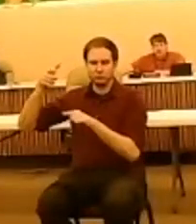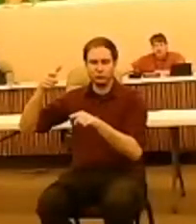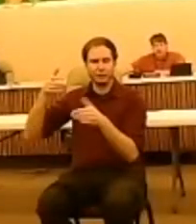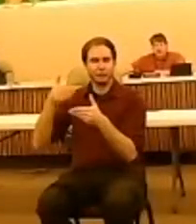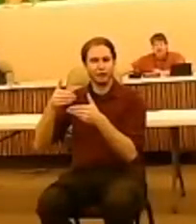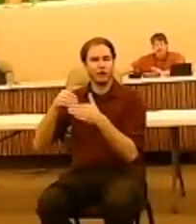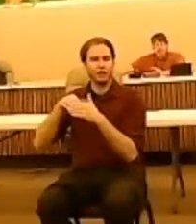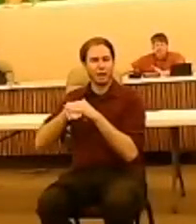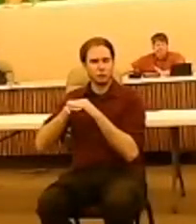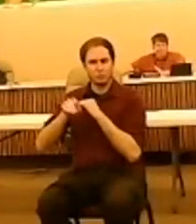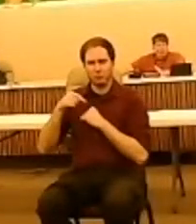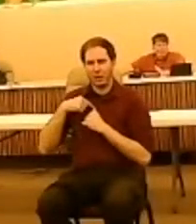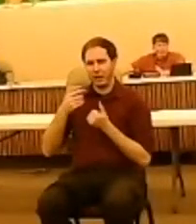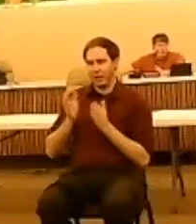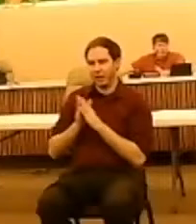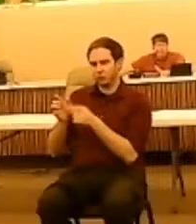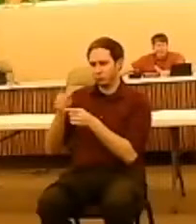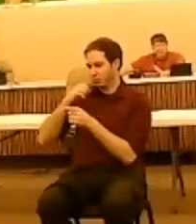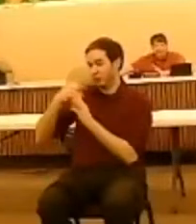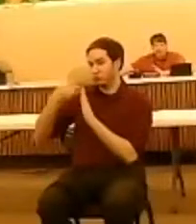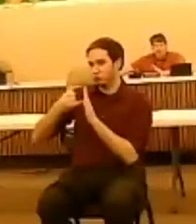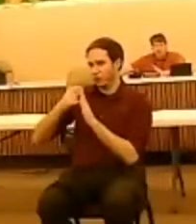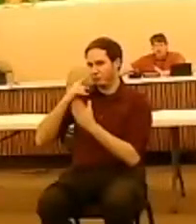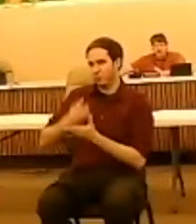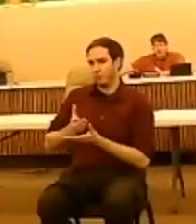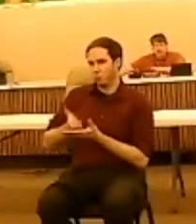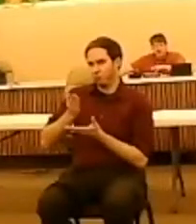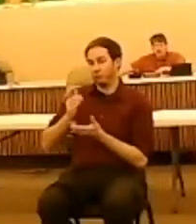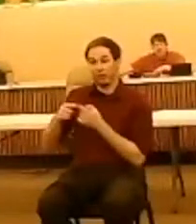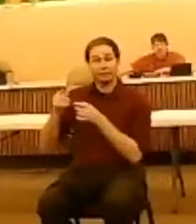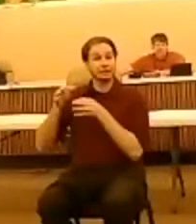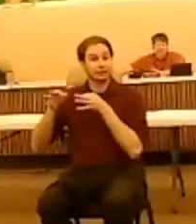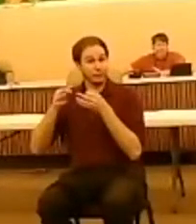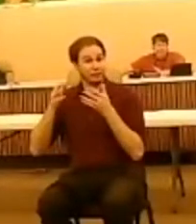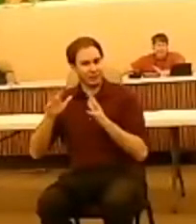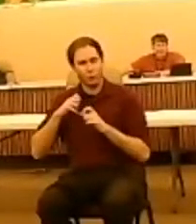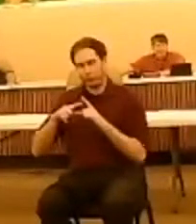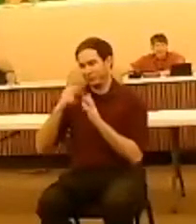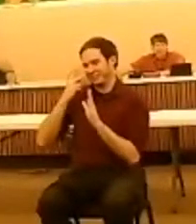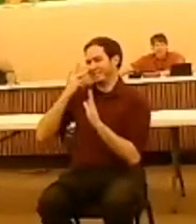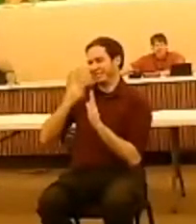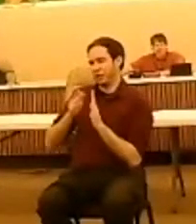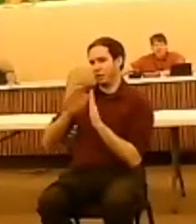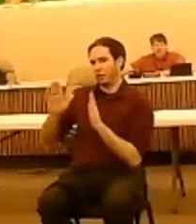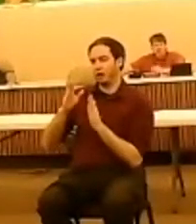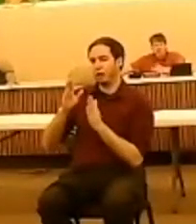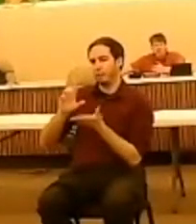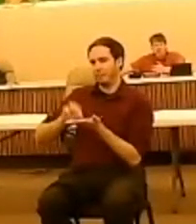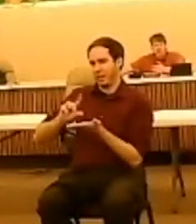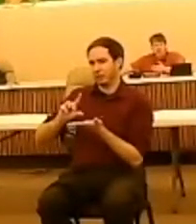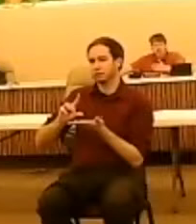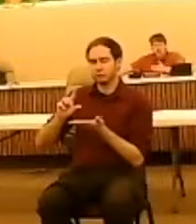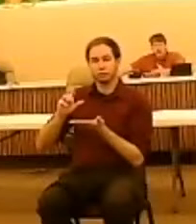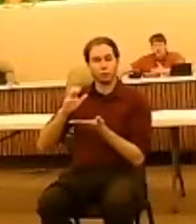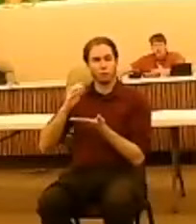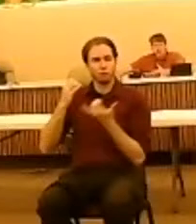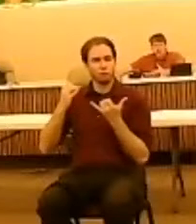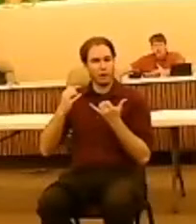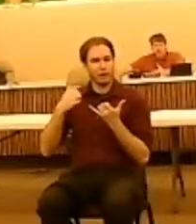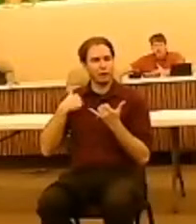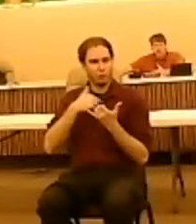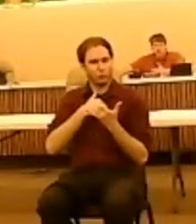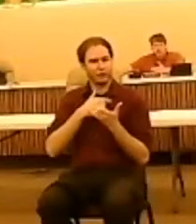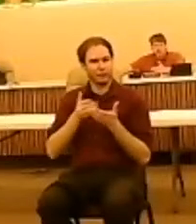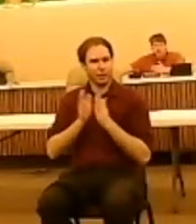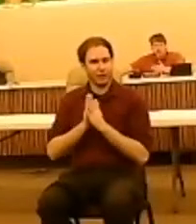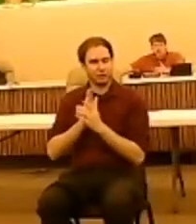entrance, but I need them to draw that up. That's how it was explained to me, but I want to see it on the plans. Good. So the idea is, again, one of the